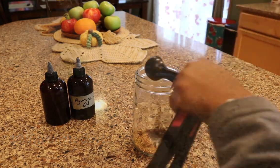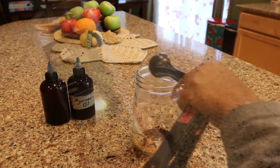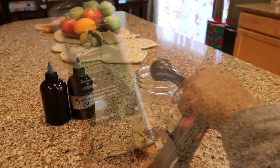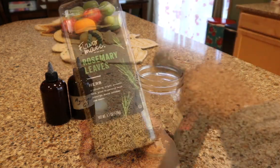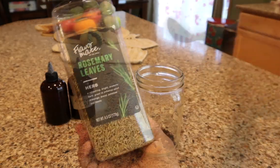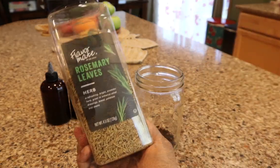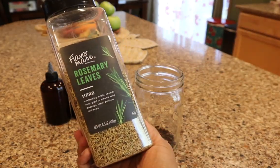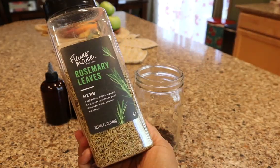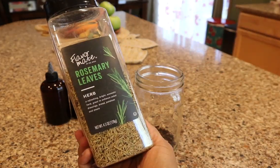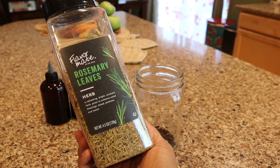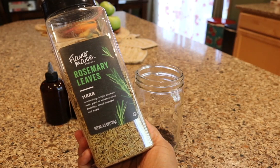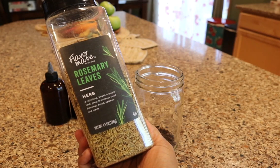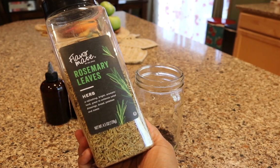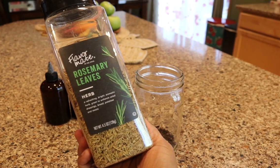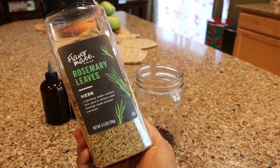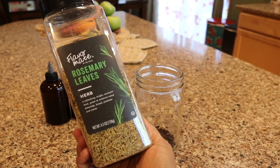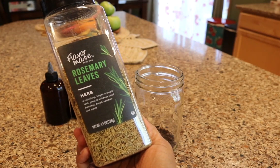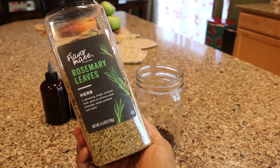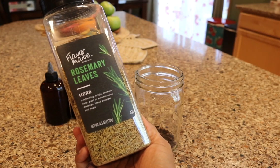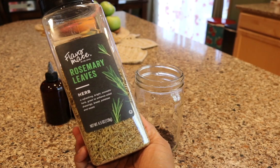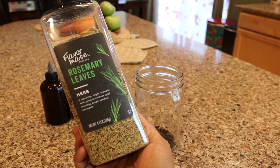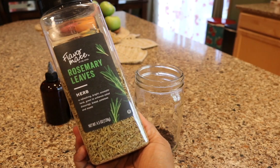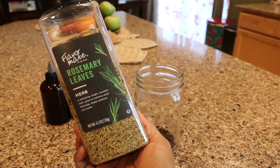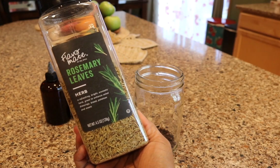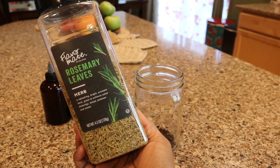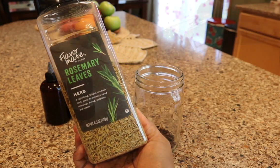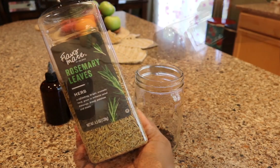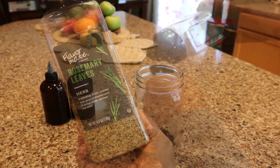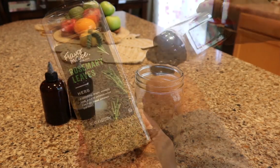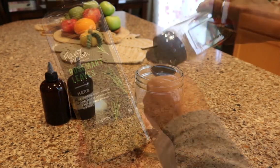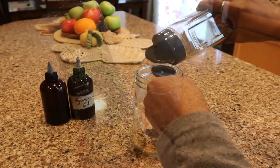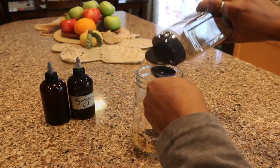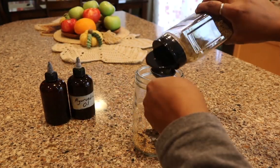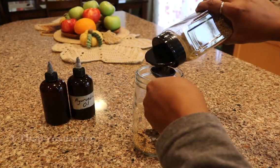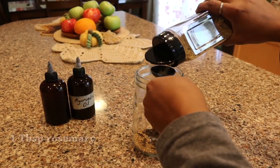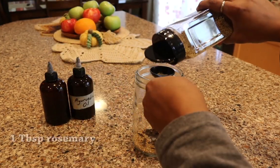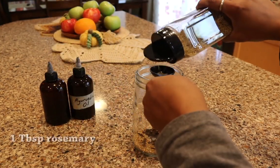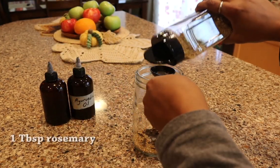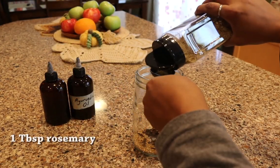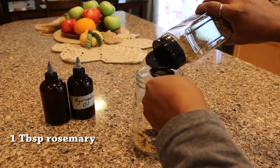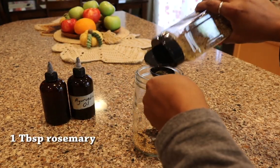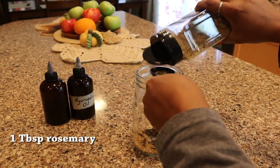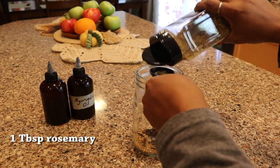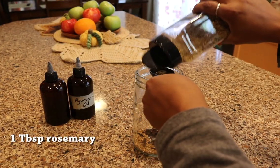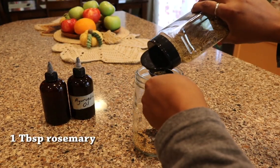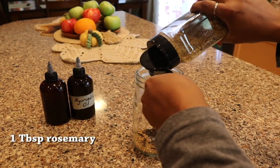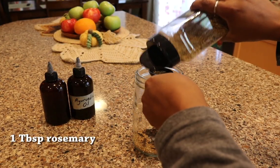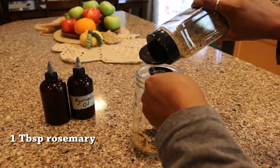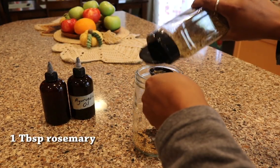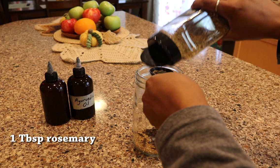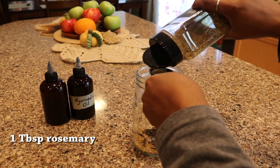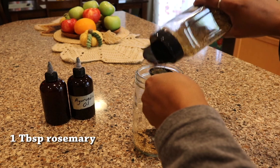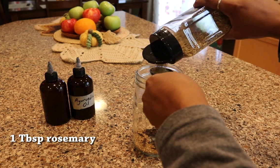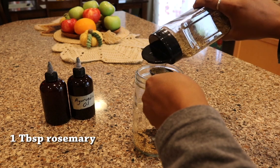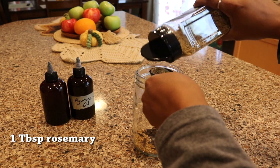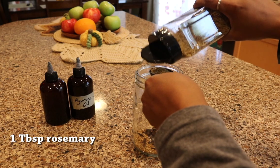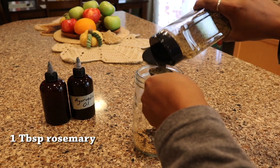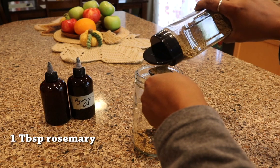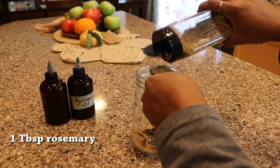certain powders and dried herbs, go ahead and use those. You can use as many or as few as you want to use. You can use